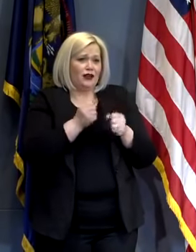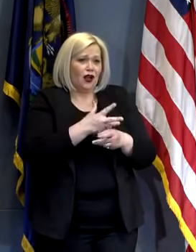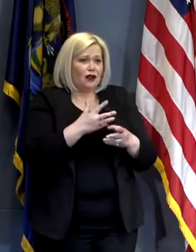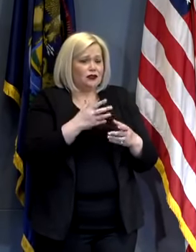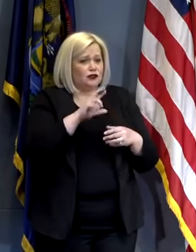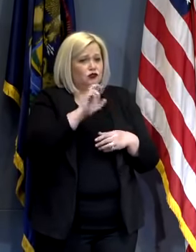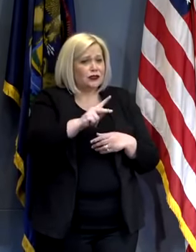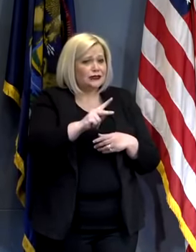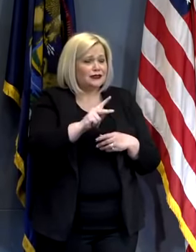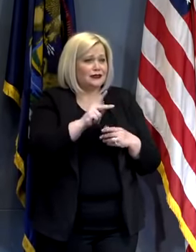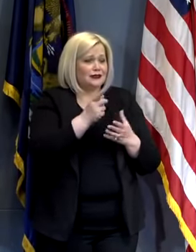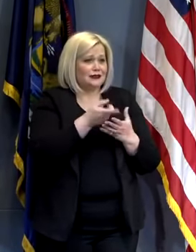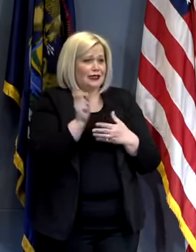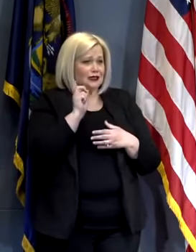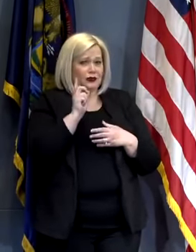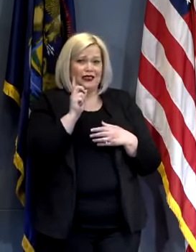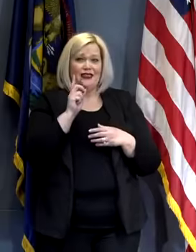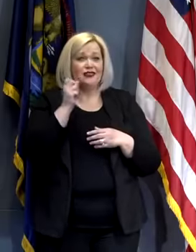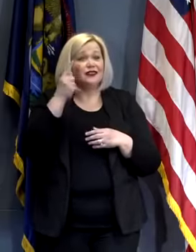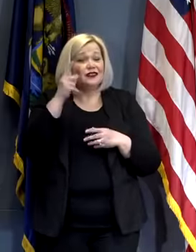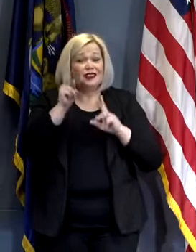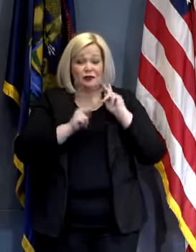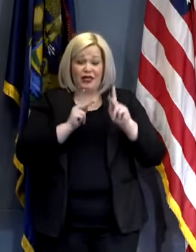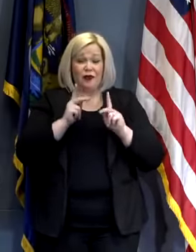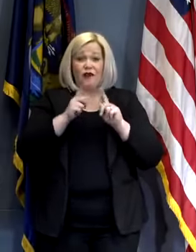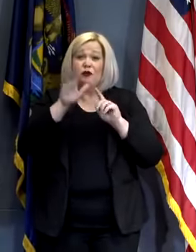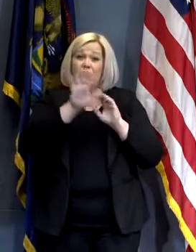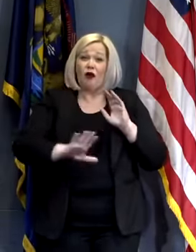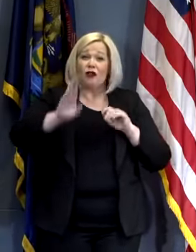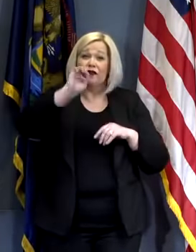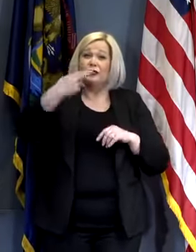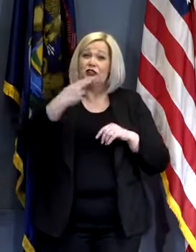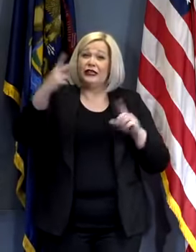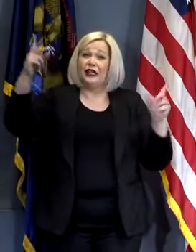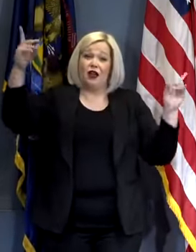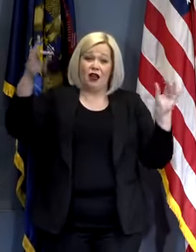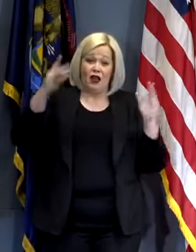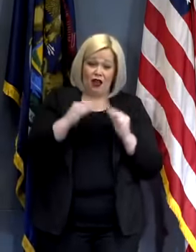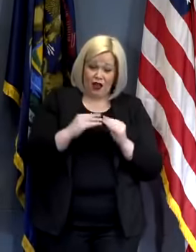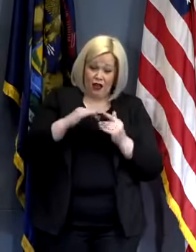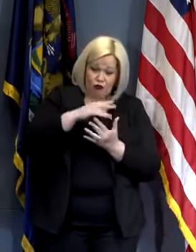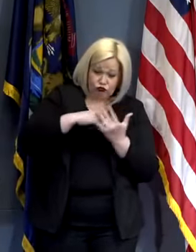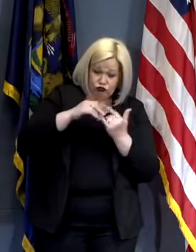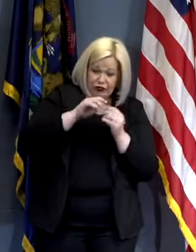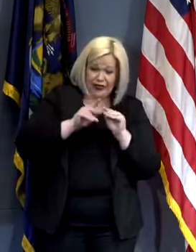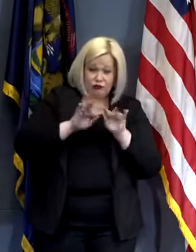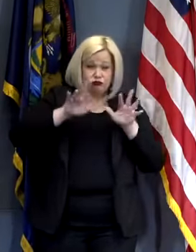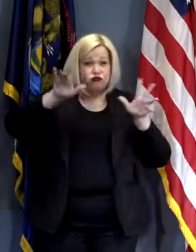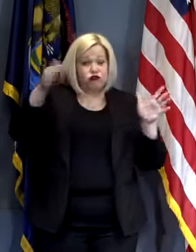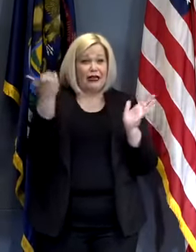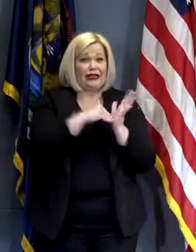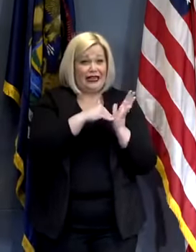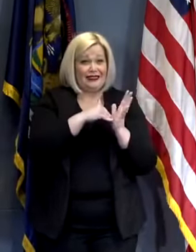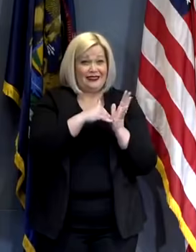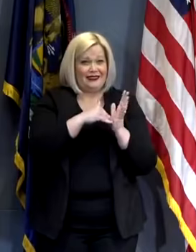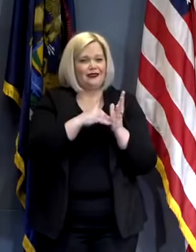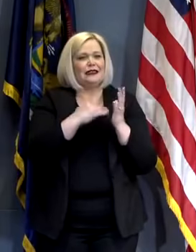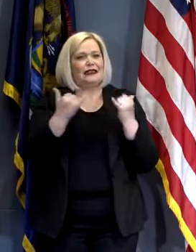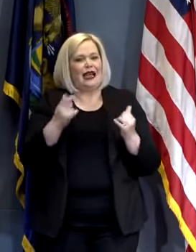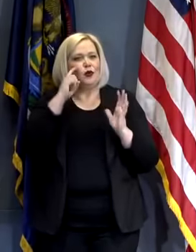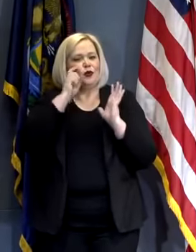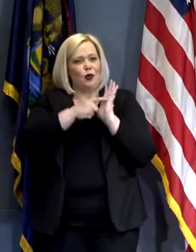know that people came from all parts of our state and then returned to all parts of our state. And there was a slide that showed we are watching different